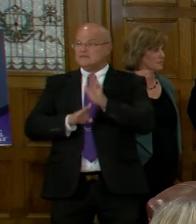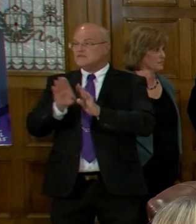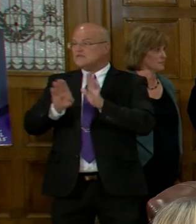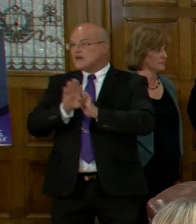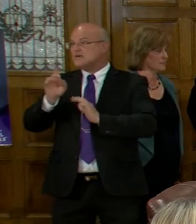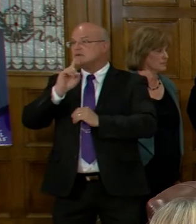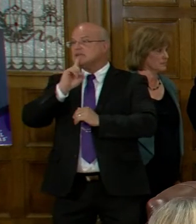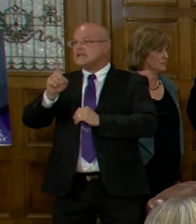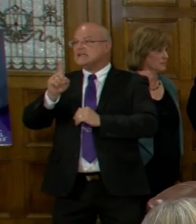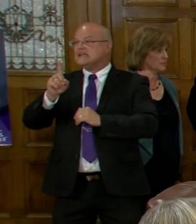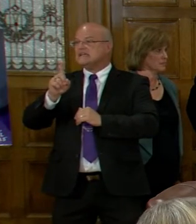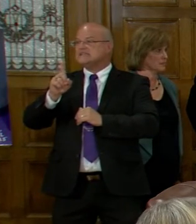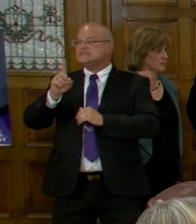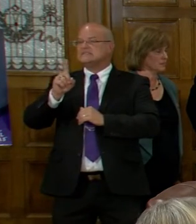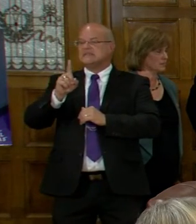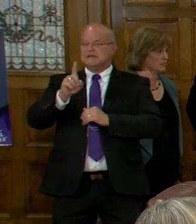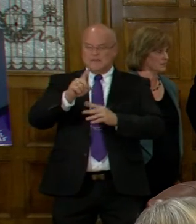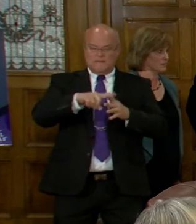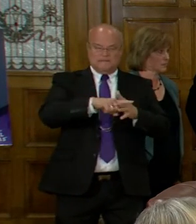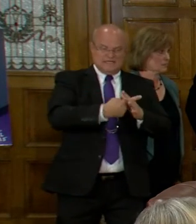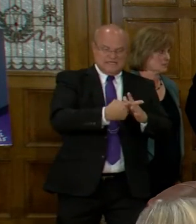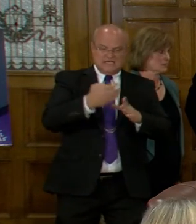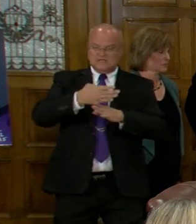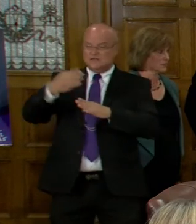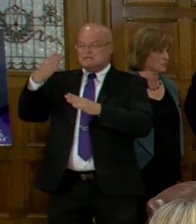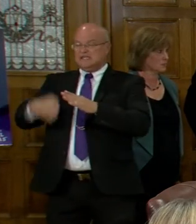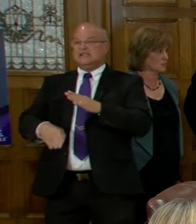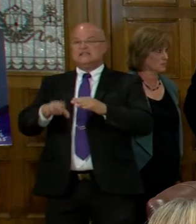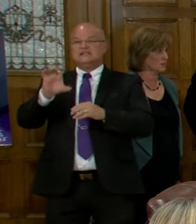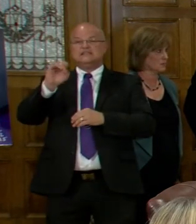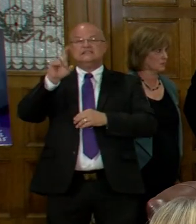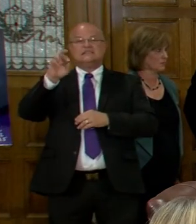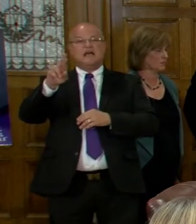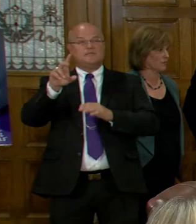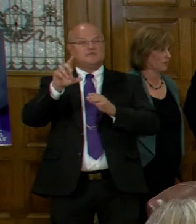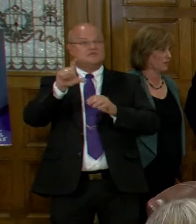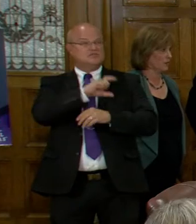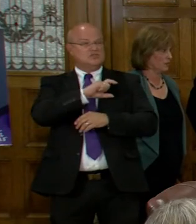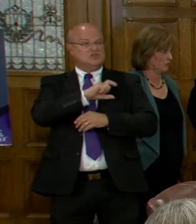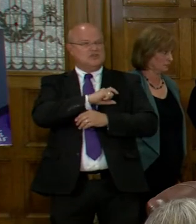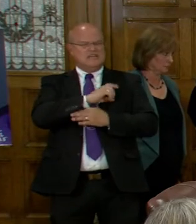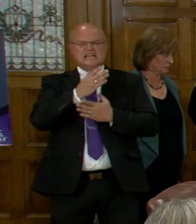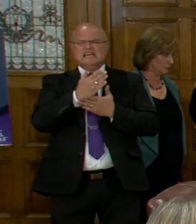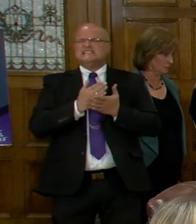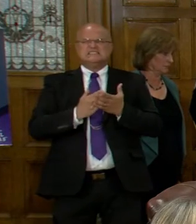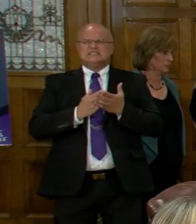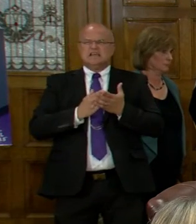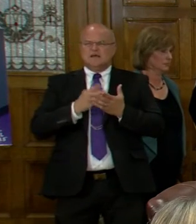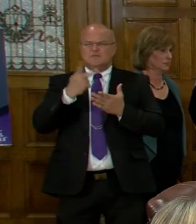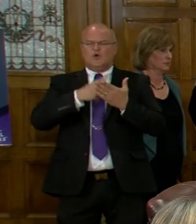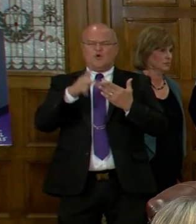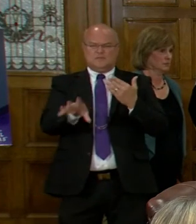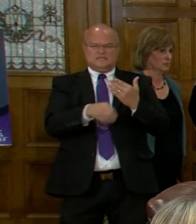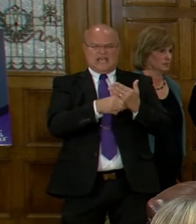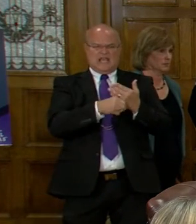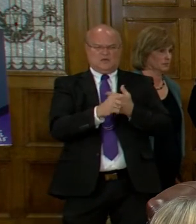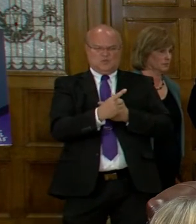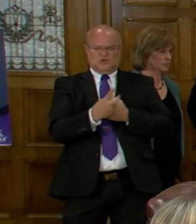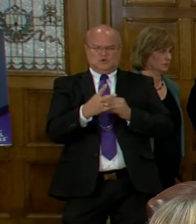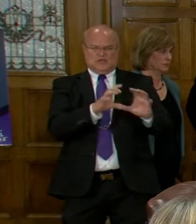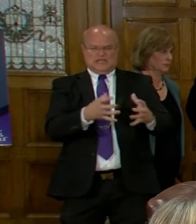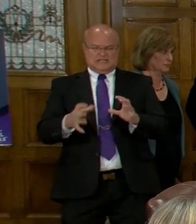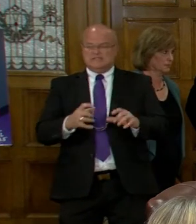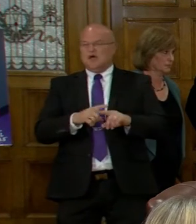that we have developed is an end-to-end cybersecurity program. Some programs just add one or two classes, but we've